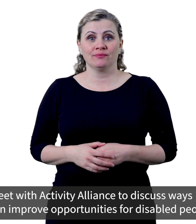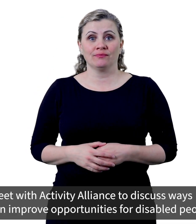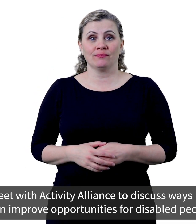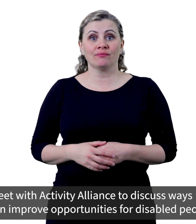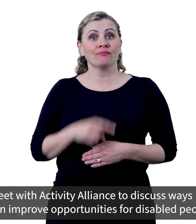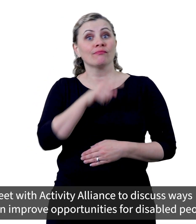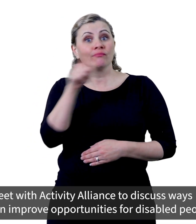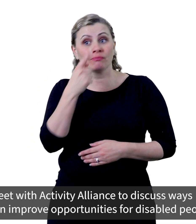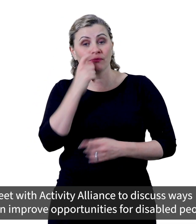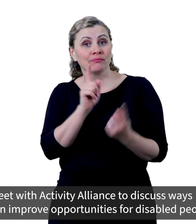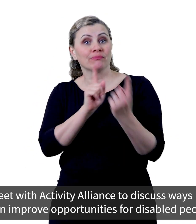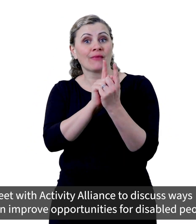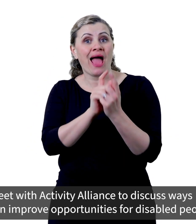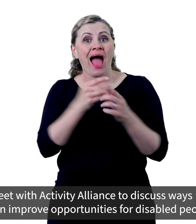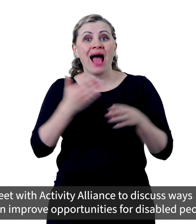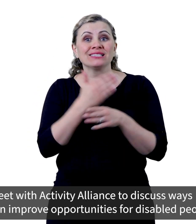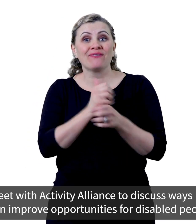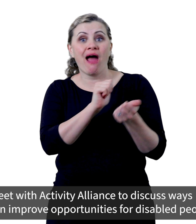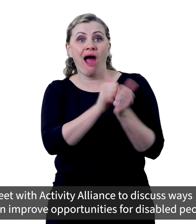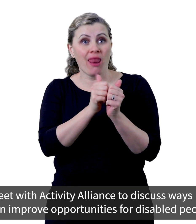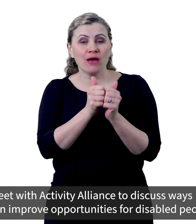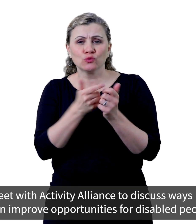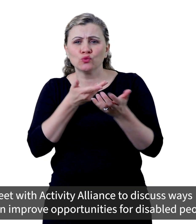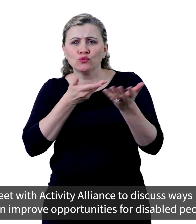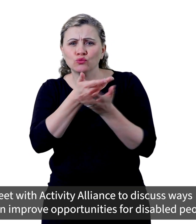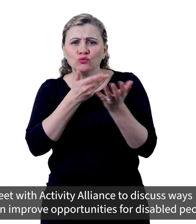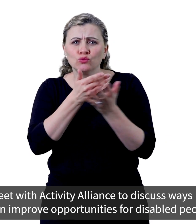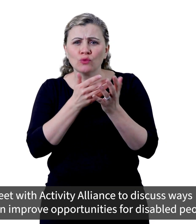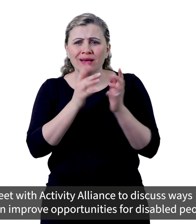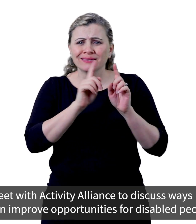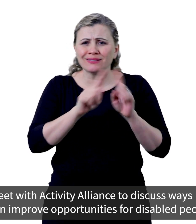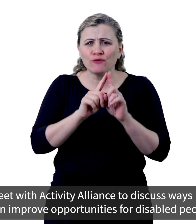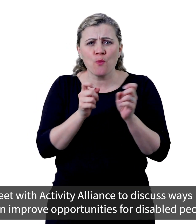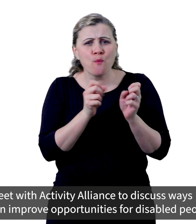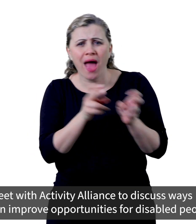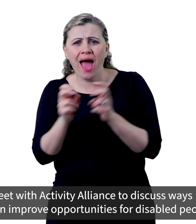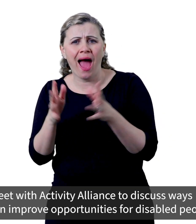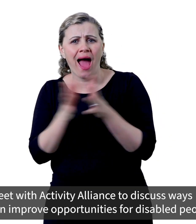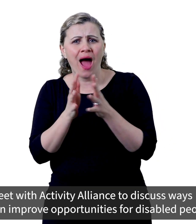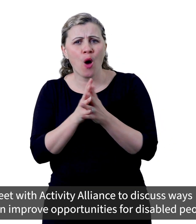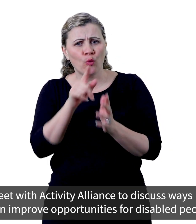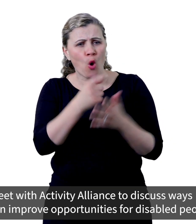activityalliance.org.uk/communications. Meet with Activity Alliance to discuss ways that can improve opportunities for disabled